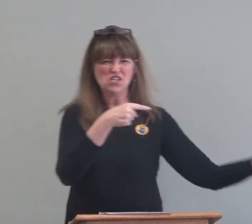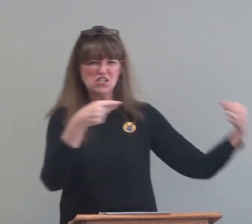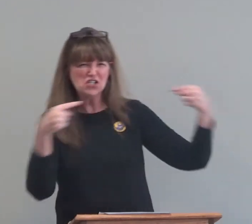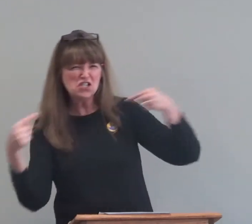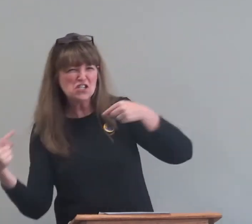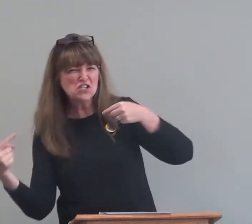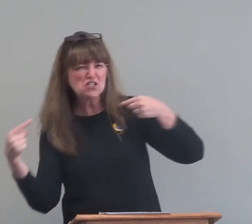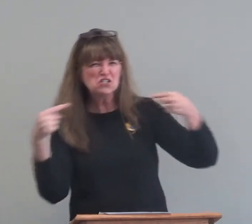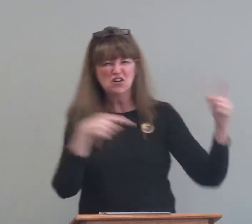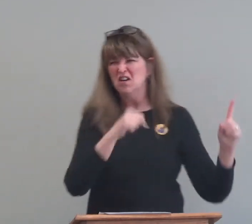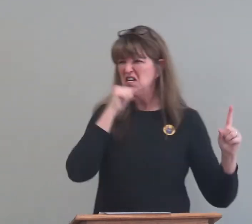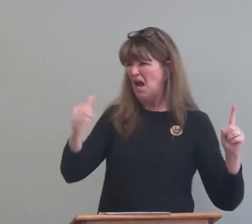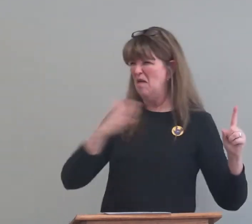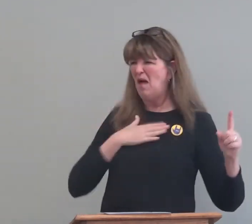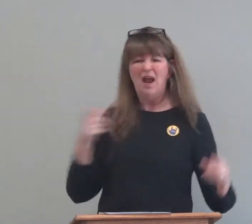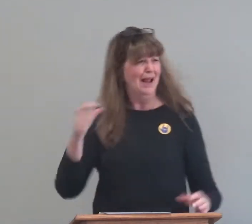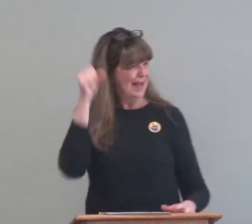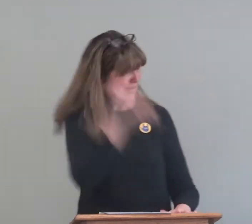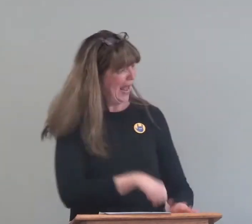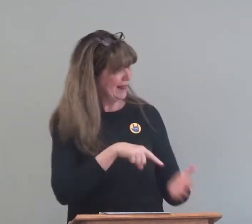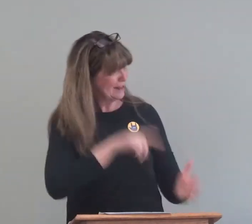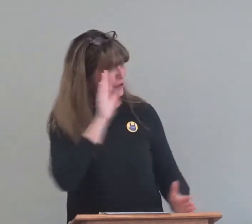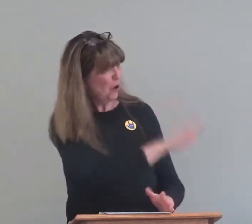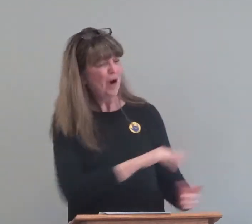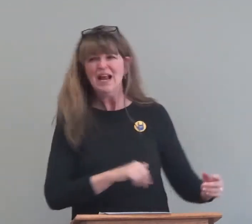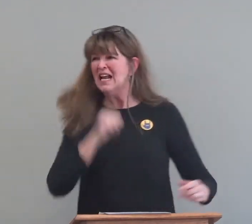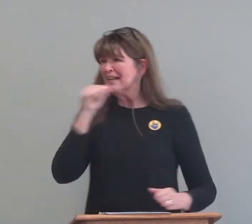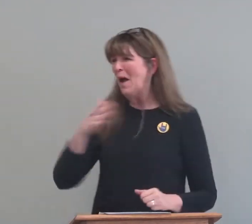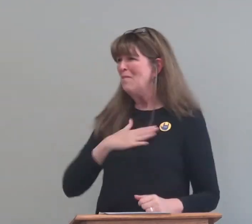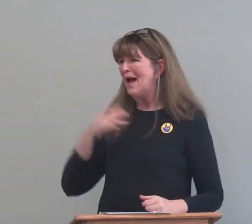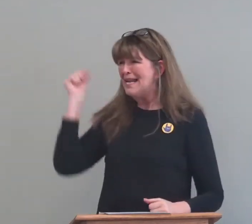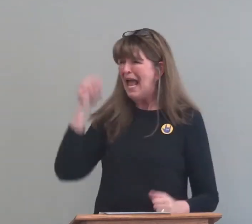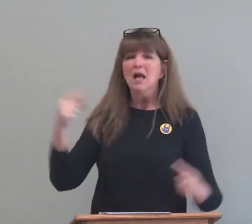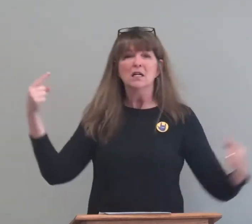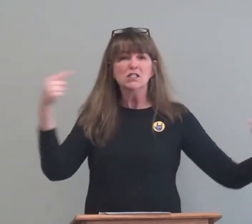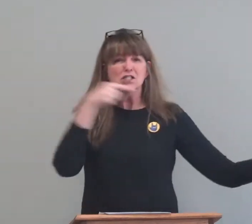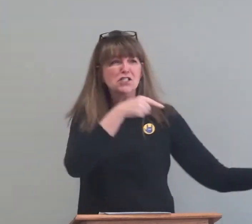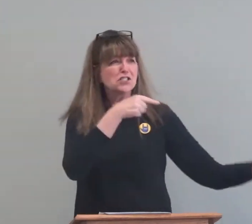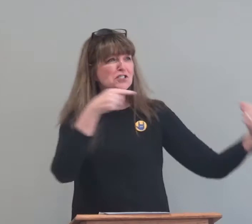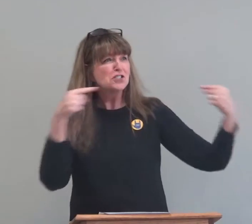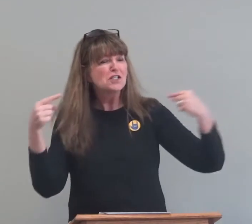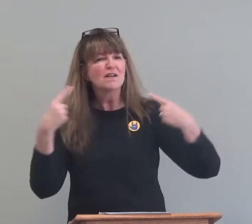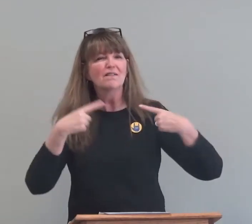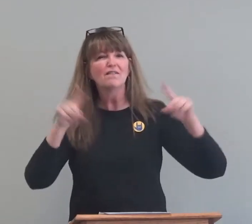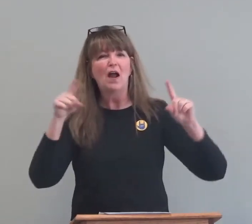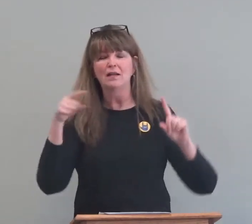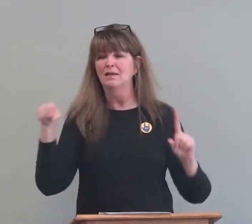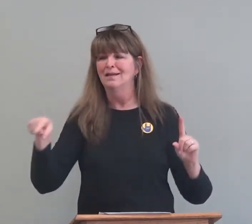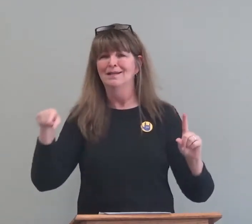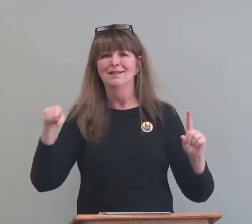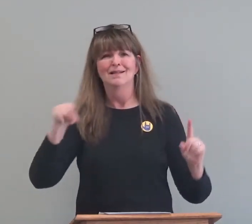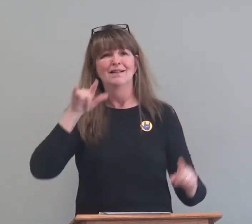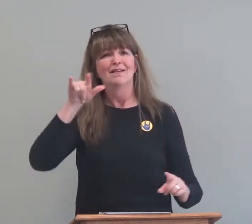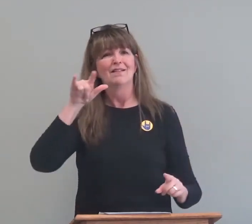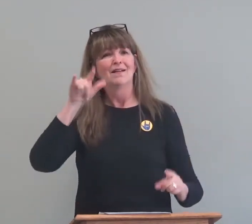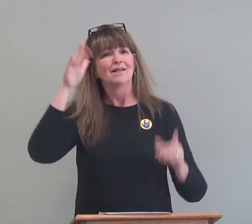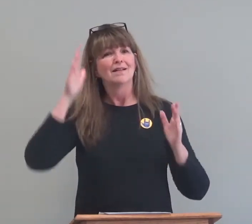said no, and they went back and forth. The guy was saying, this is not my dog. And the attendant said, oh, yes, it is. And